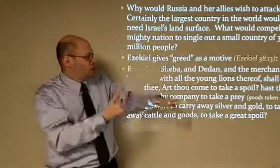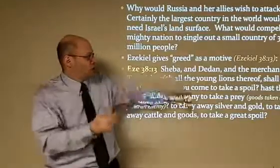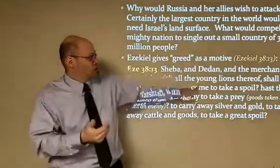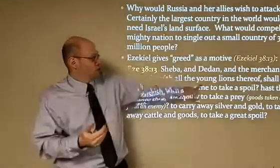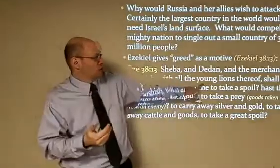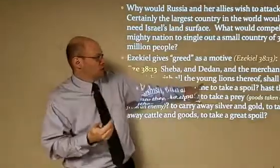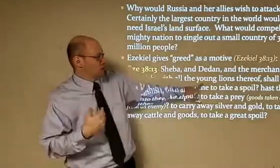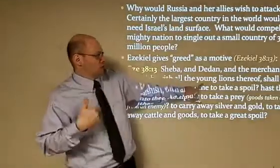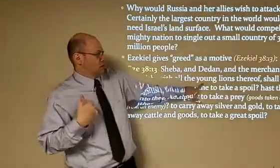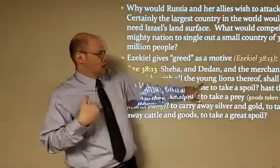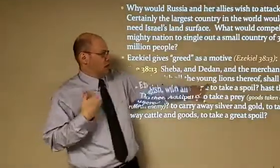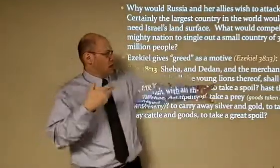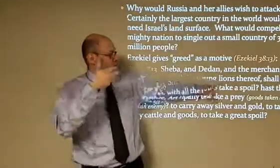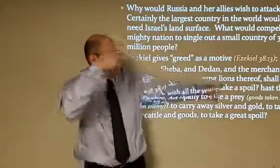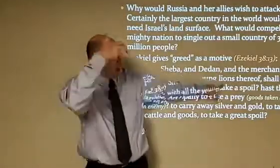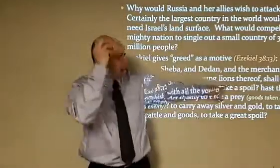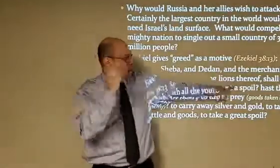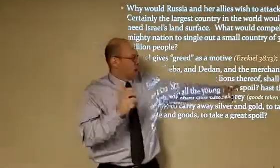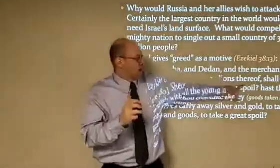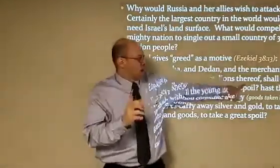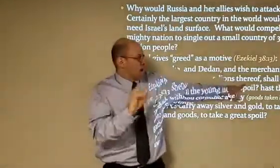with all the young lions thereof,